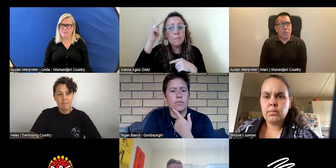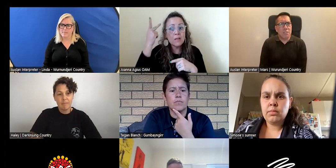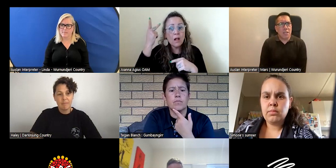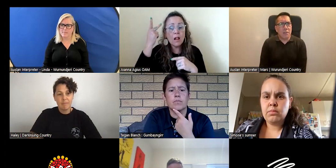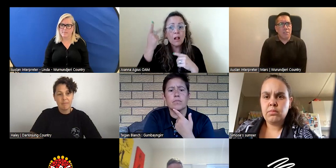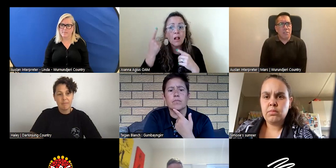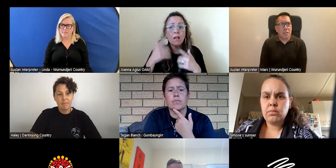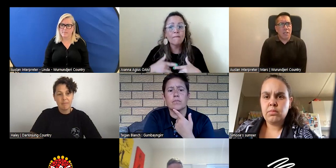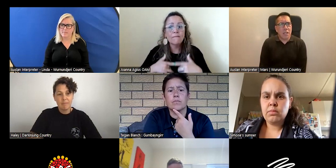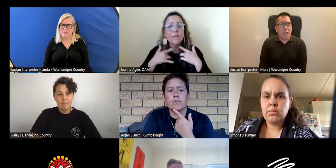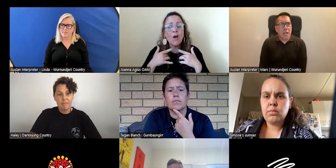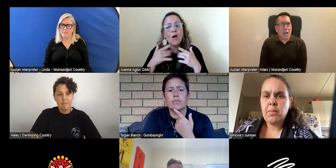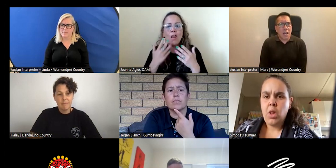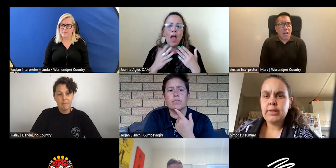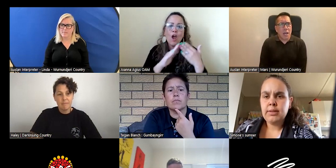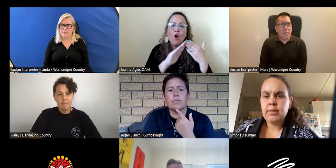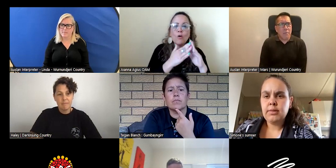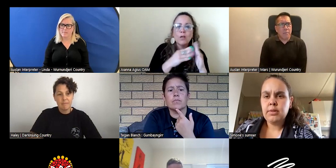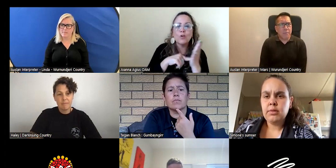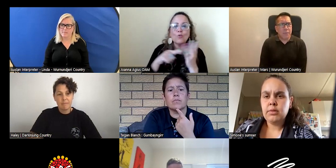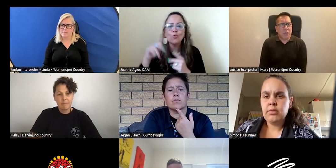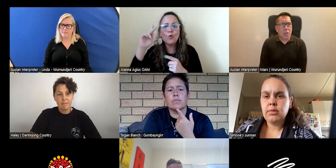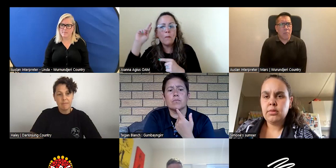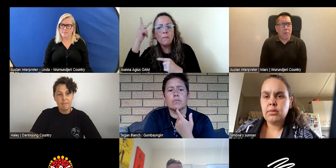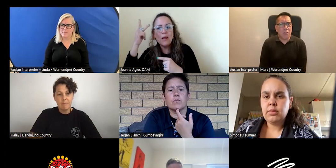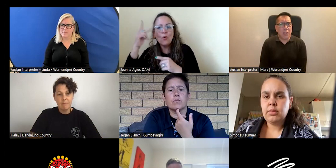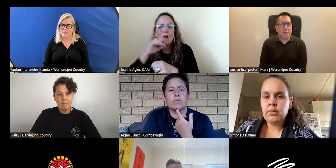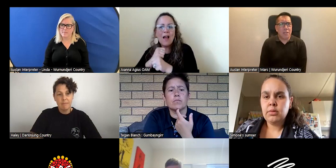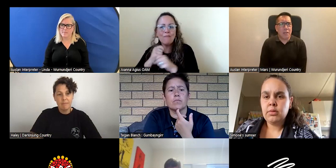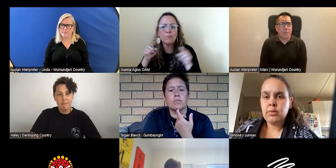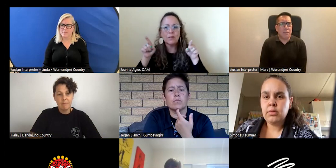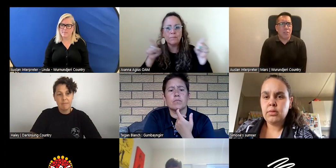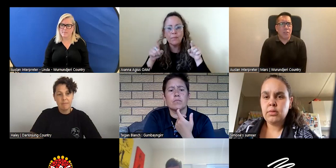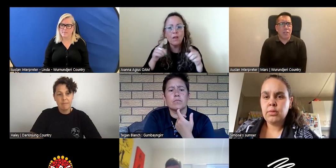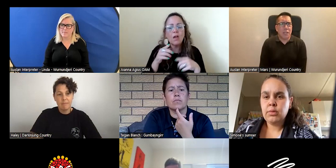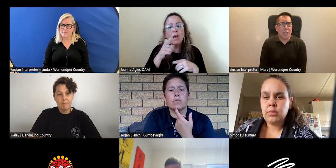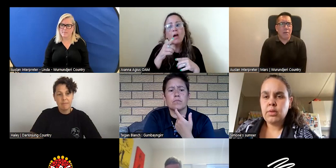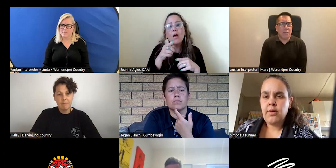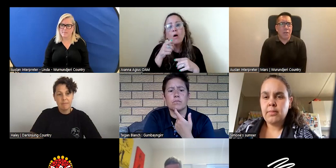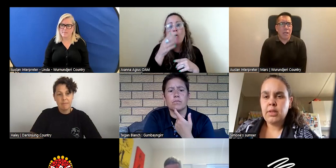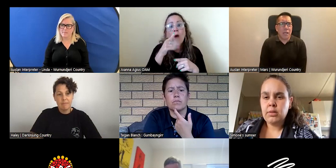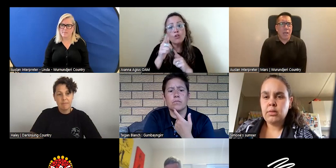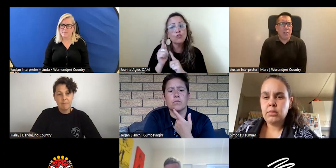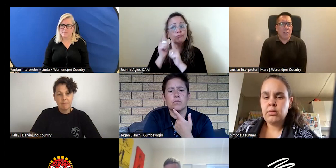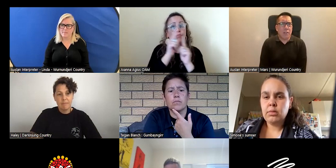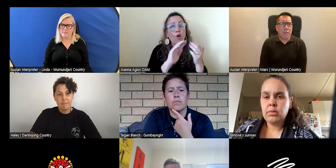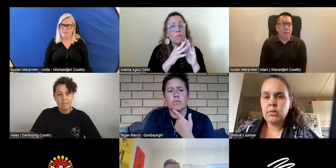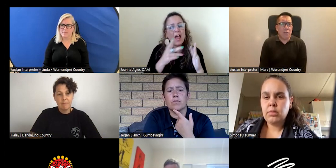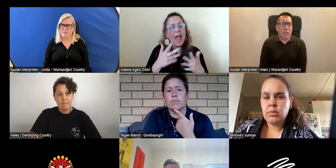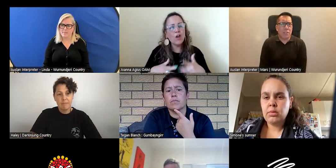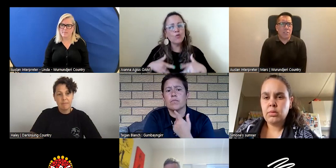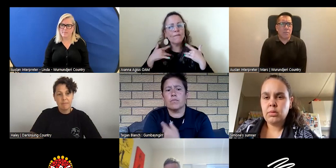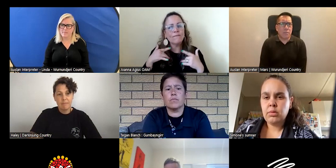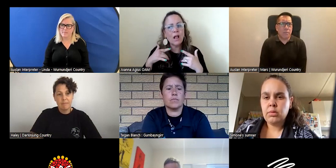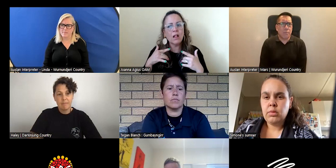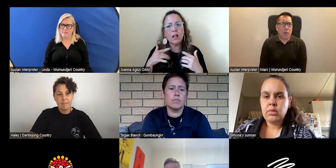community themselves, like on a political landscape, do you think, how do you think they feel in